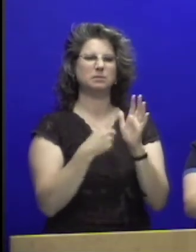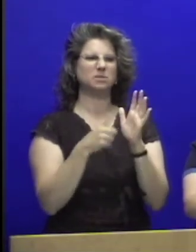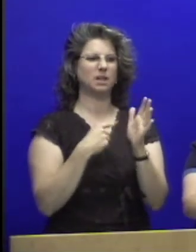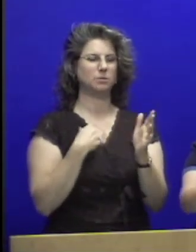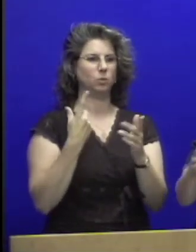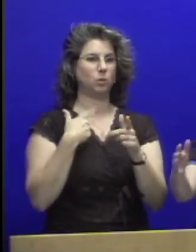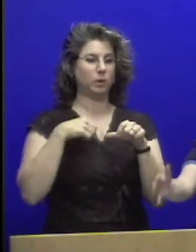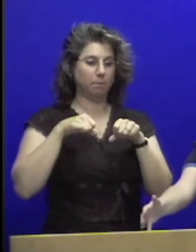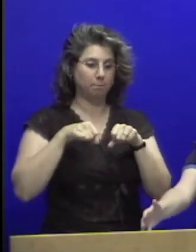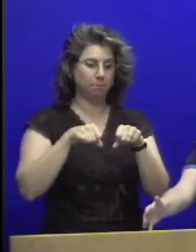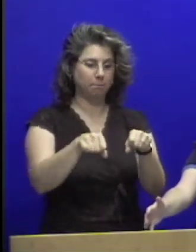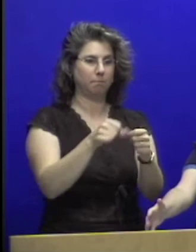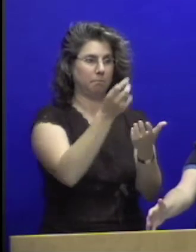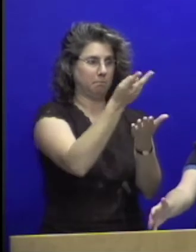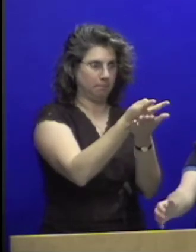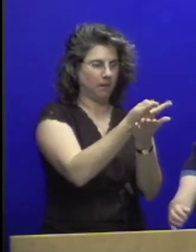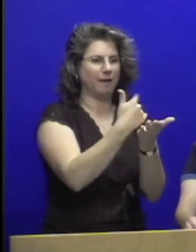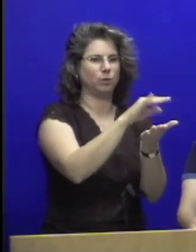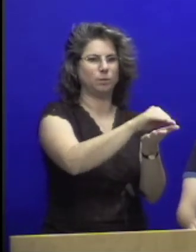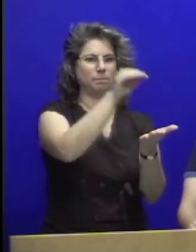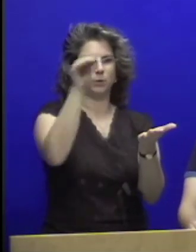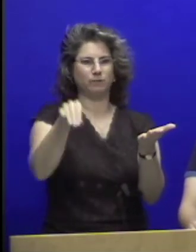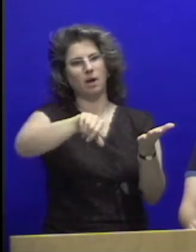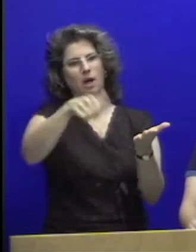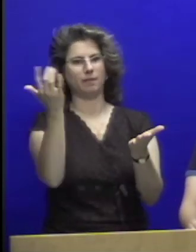stretcher to a bed.